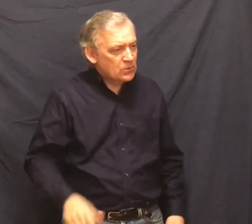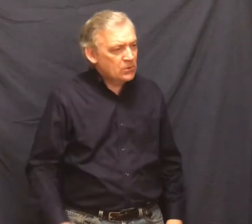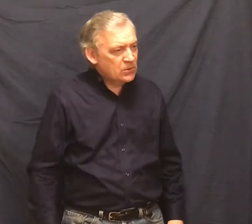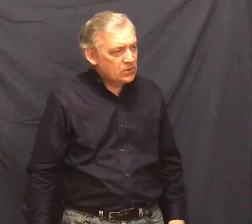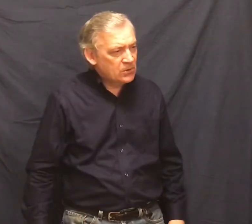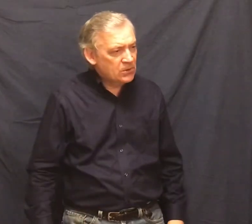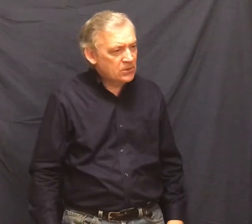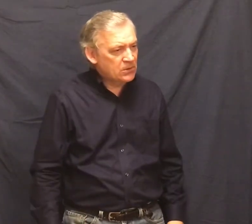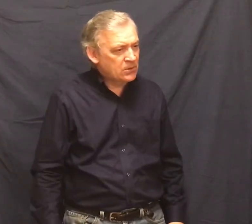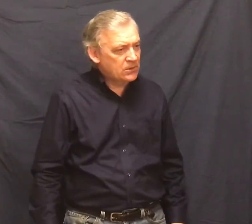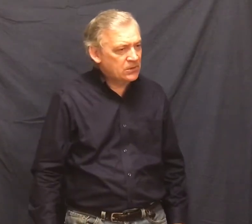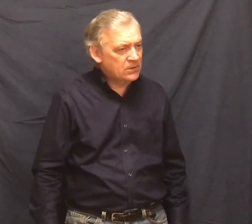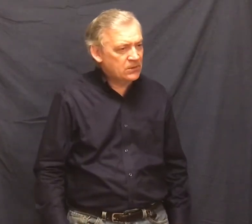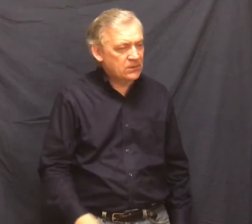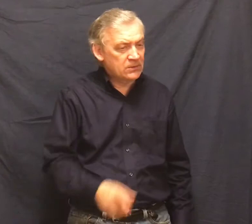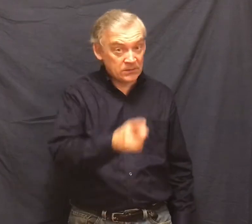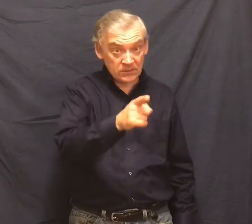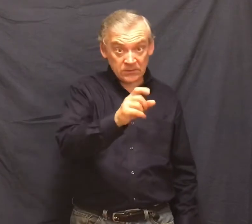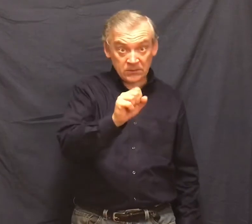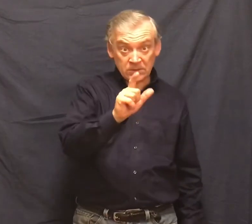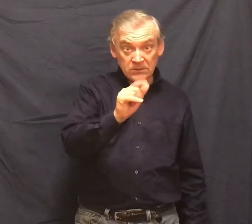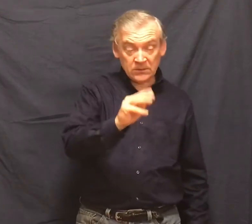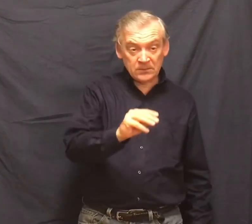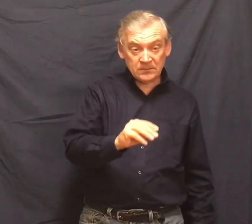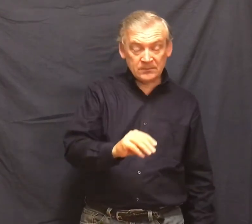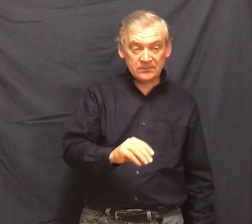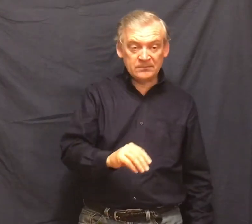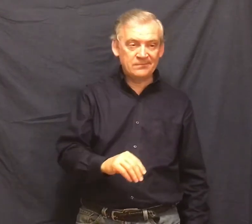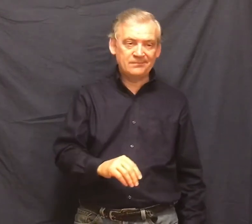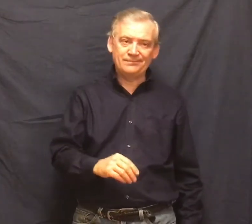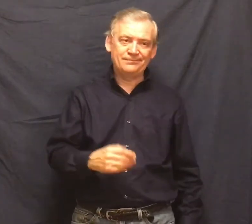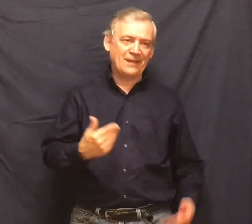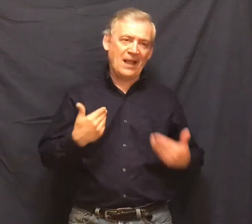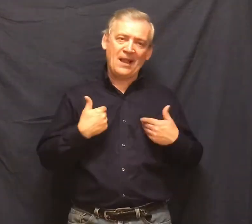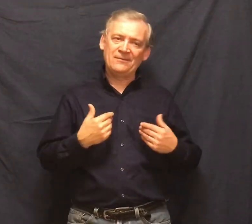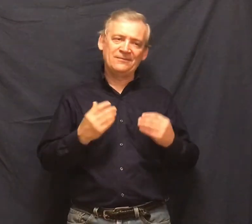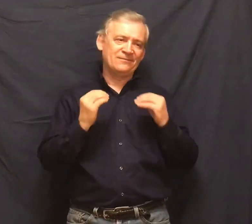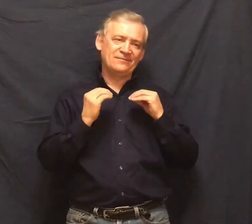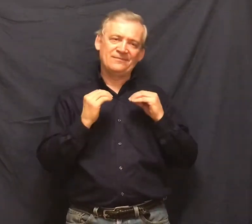I ain't, said Slim. I'd drink it myself if I had, and I ain't got a gut ache neither.